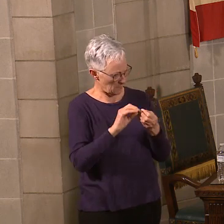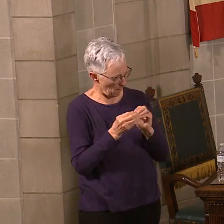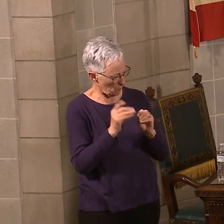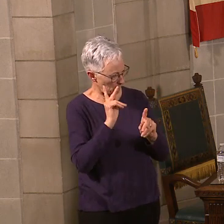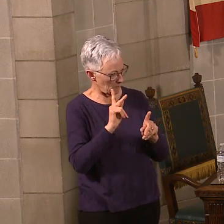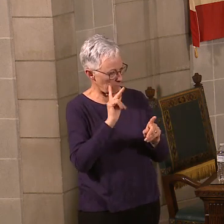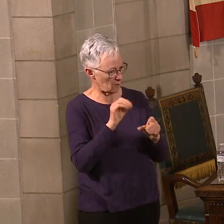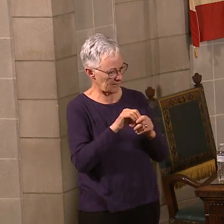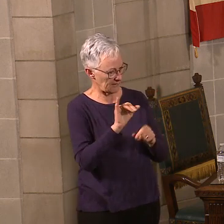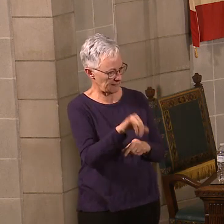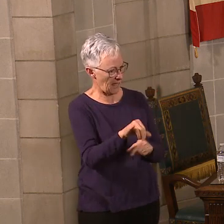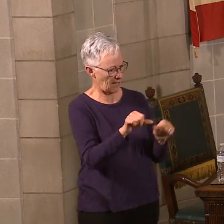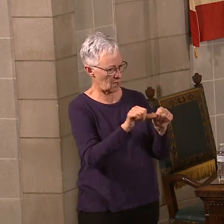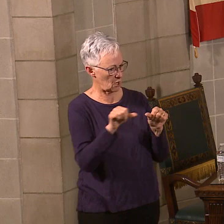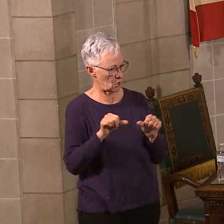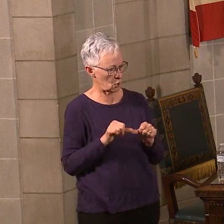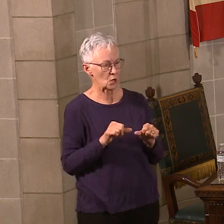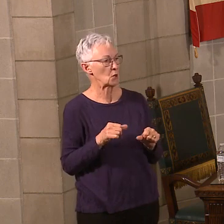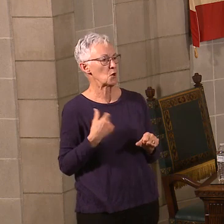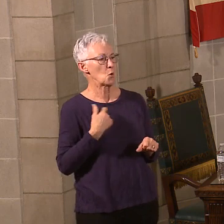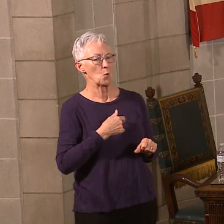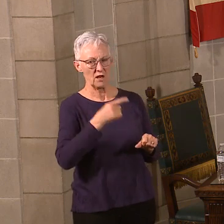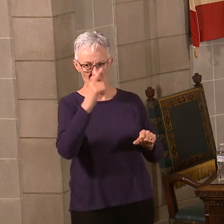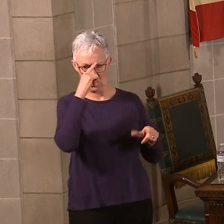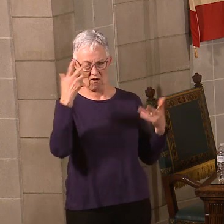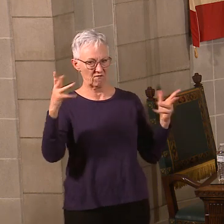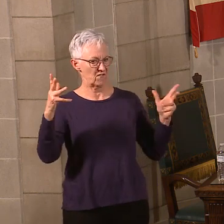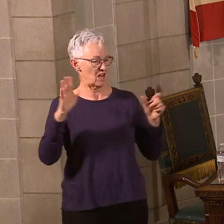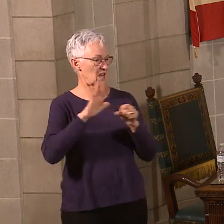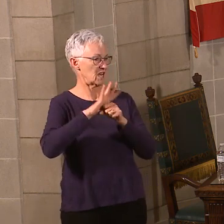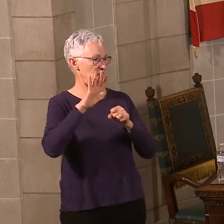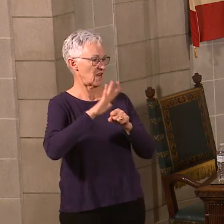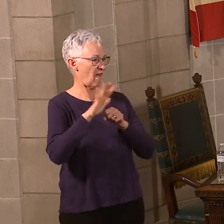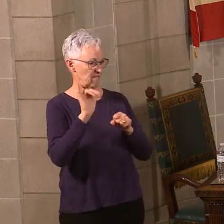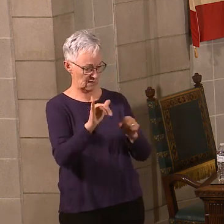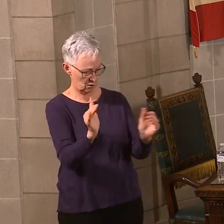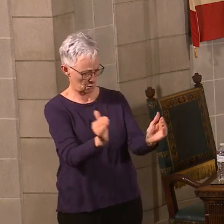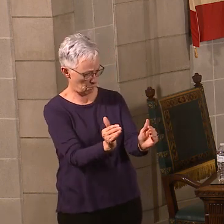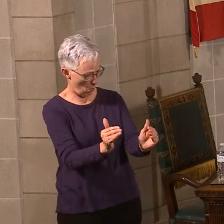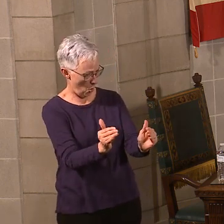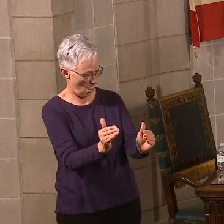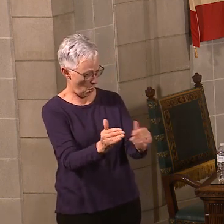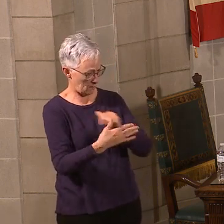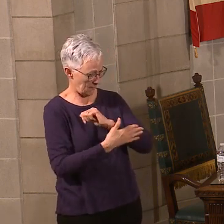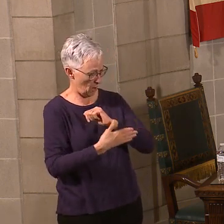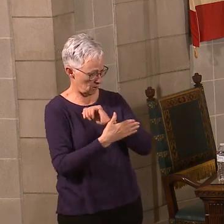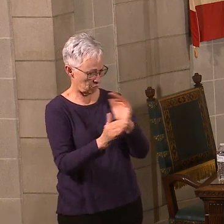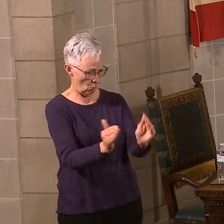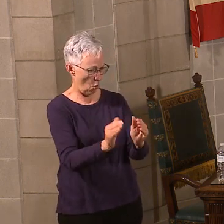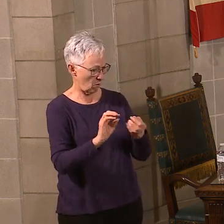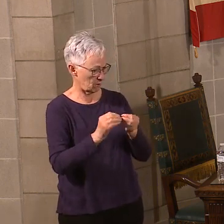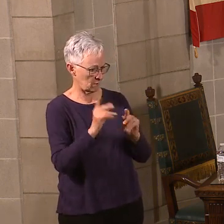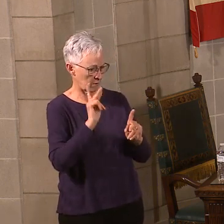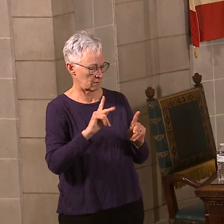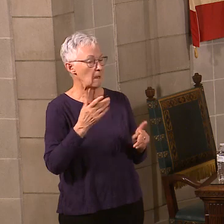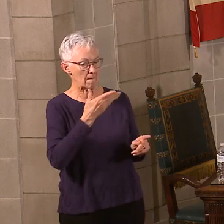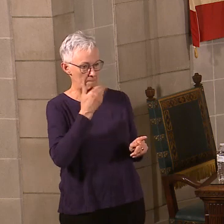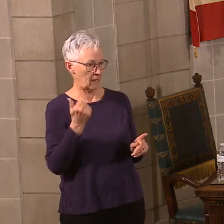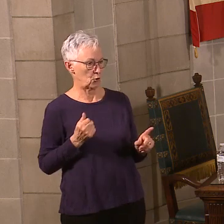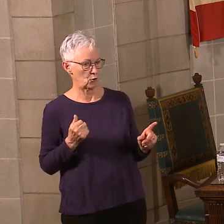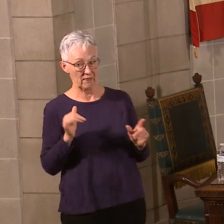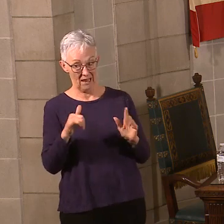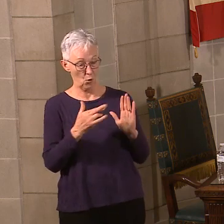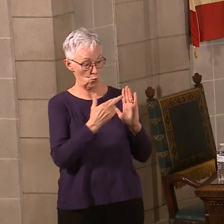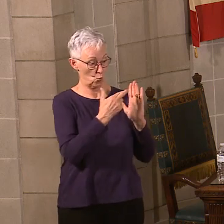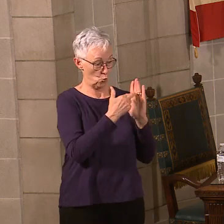state's population was being covered by this to be able to really communicate out and cover the counties that weren't being covered